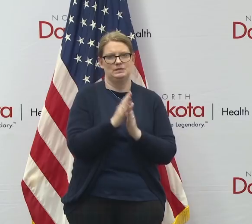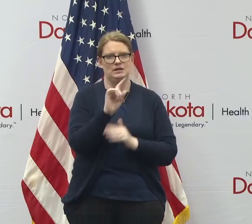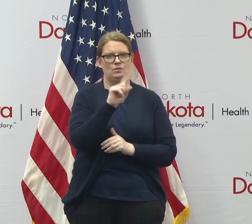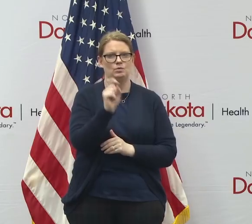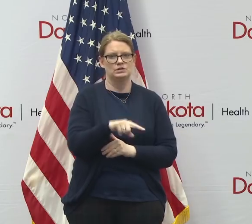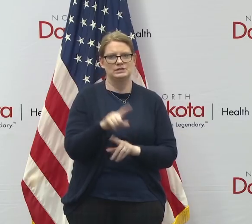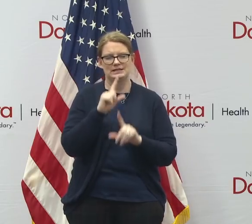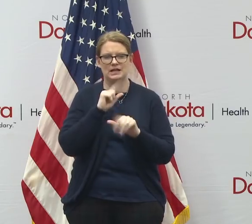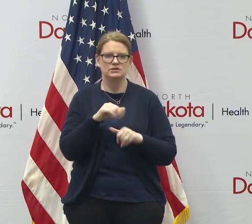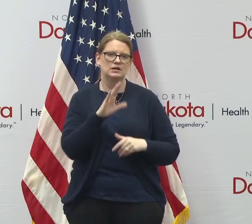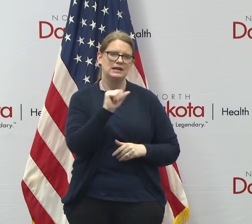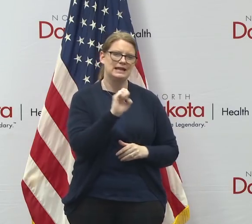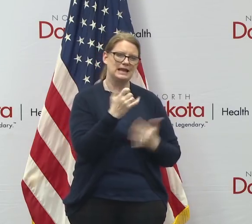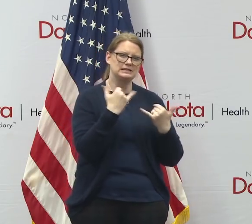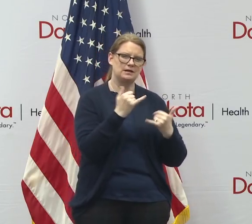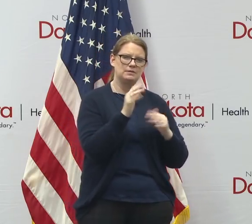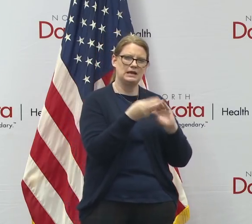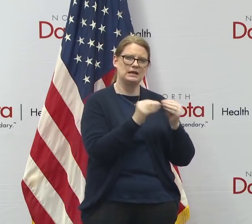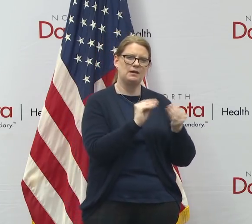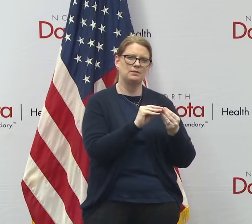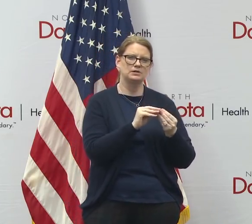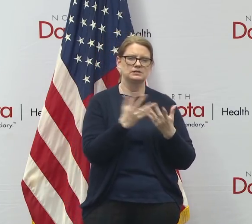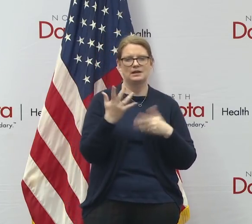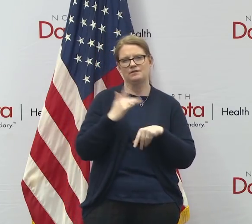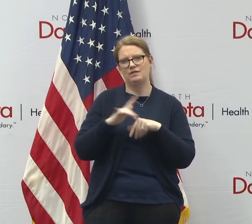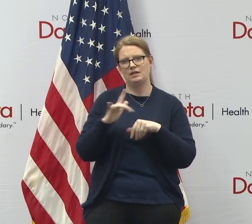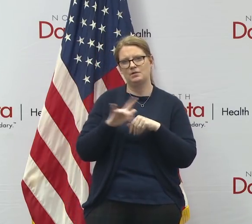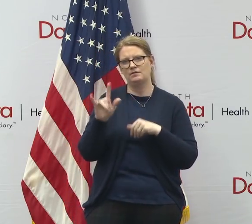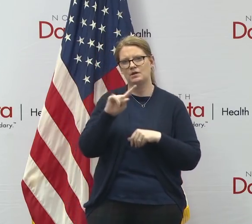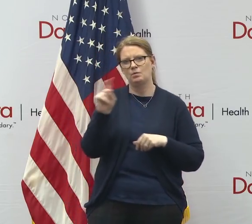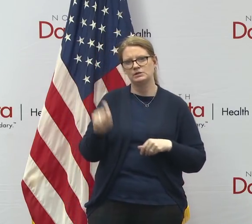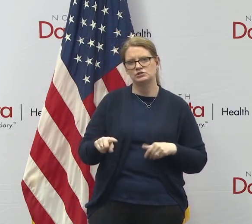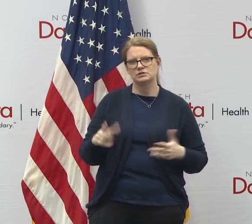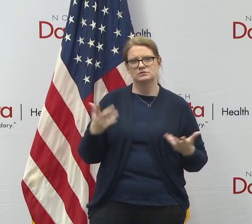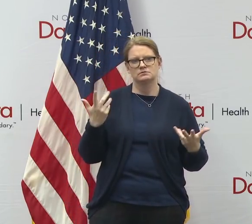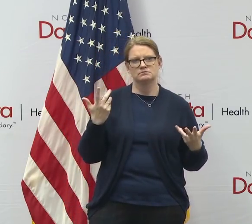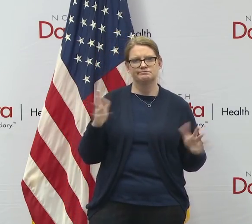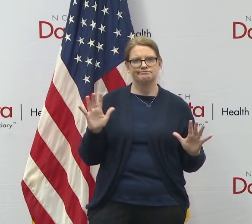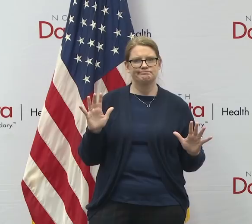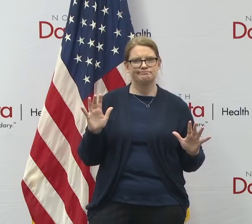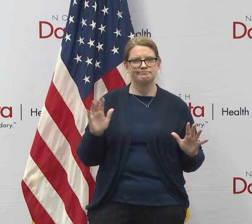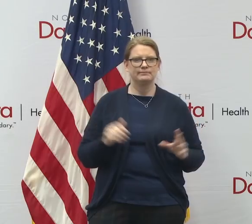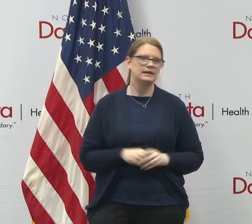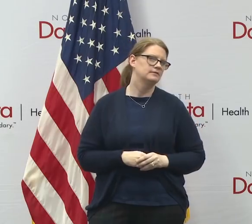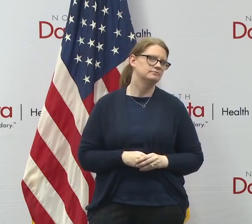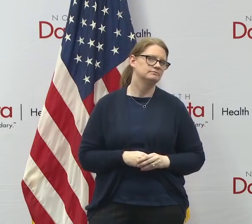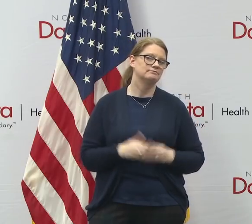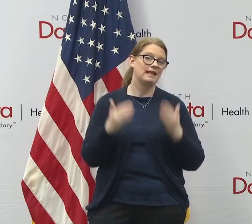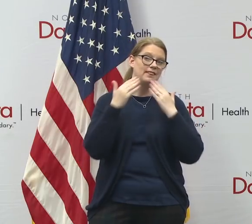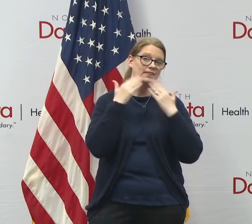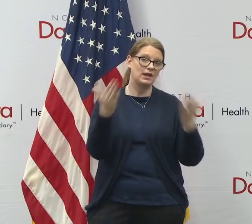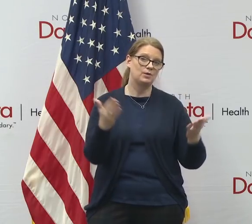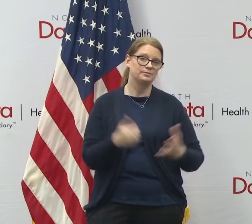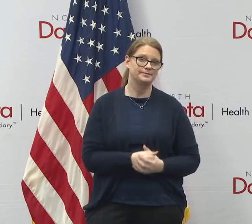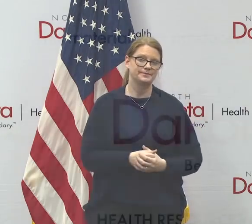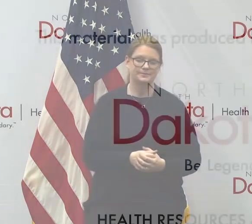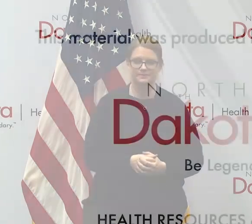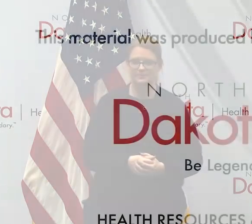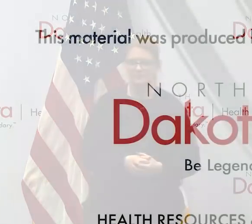We'll give you the case update numbers, and then I'll be available if you got questions. And thank you.